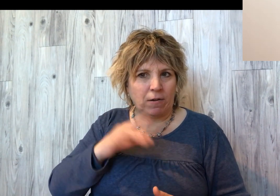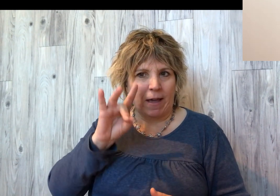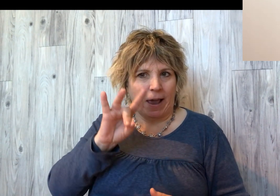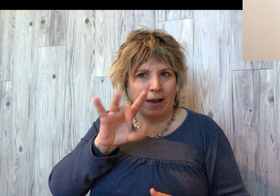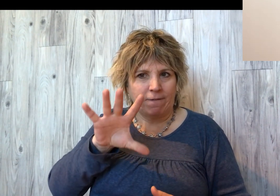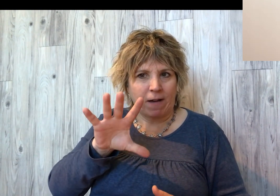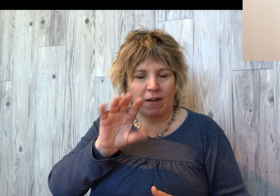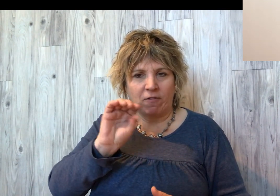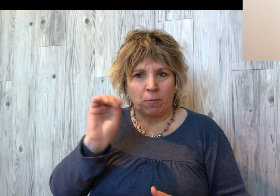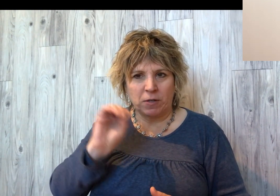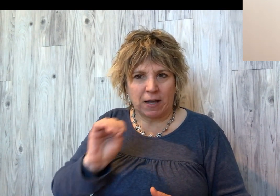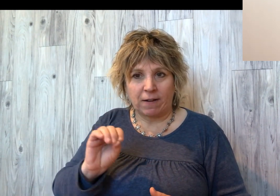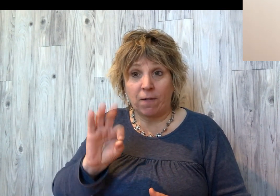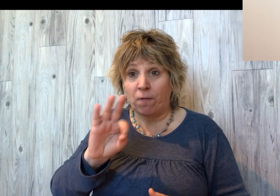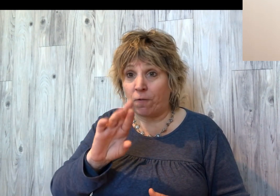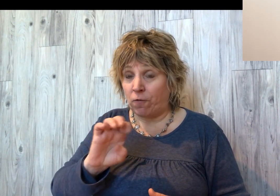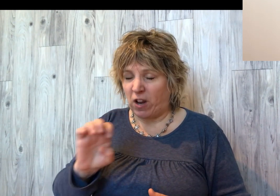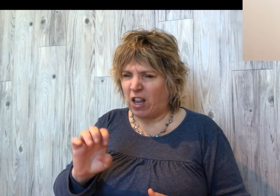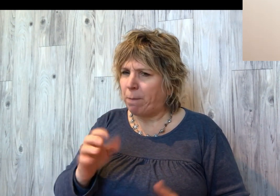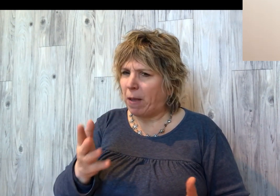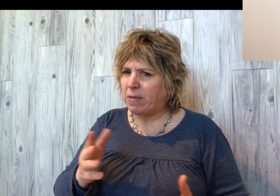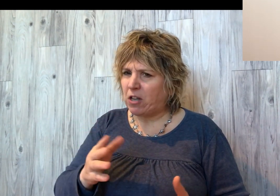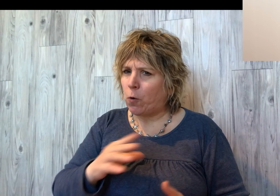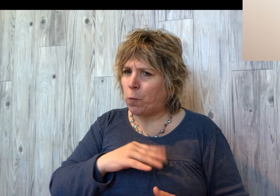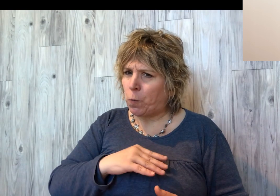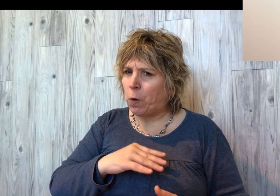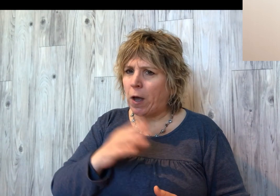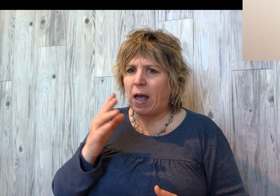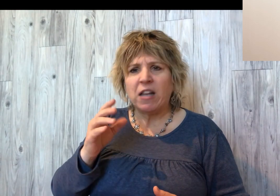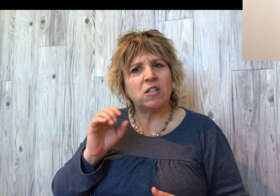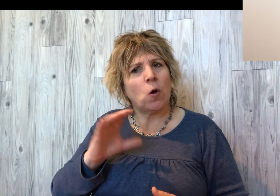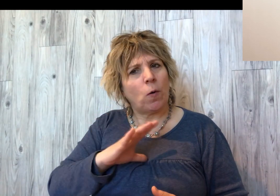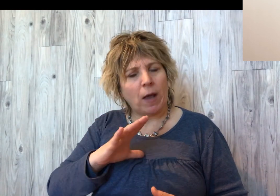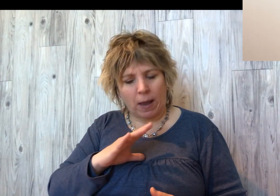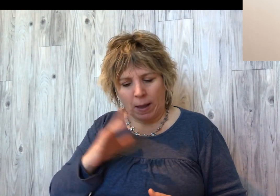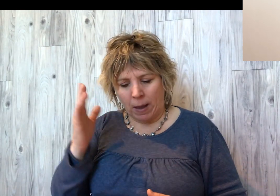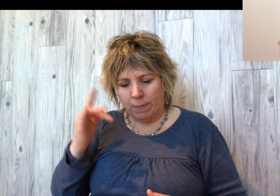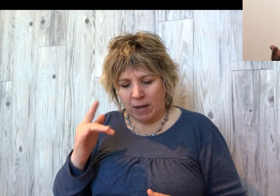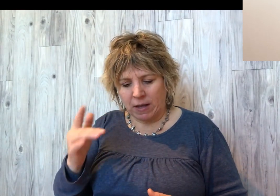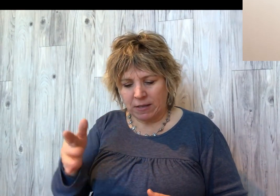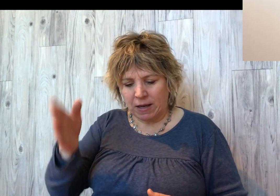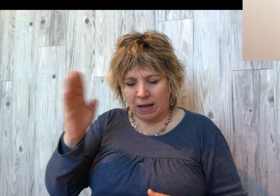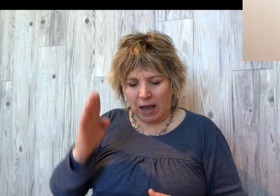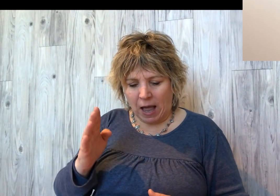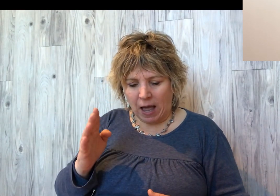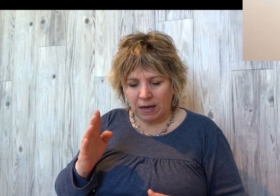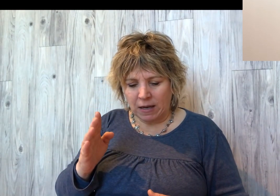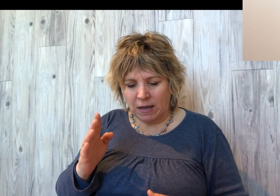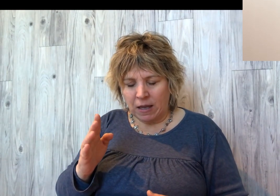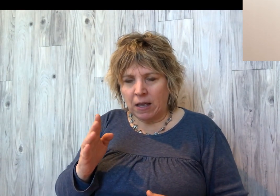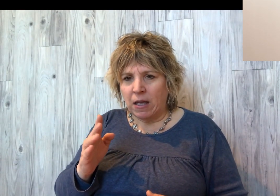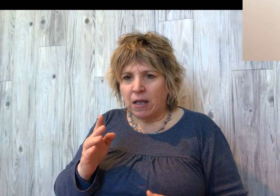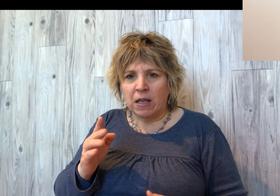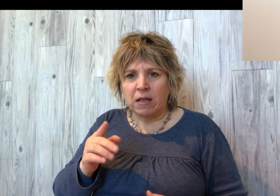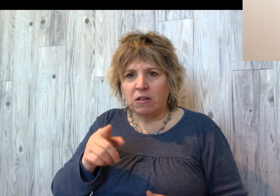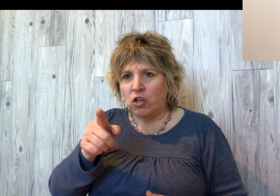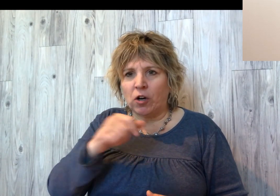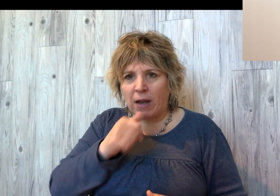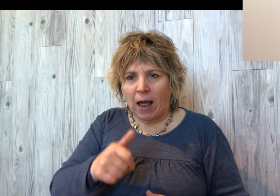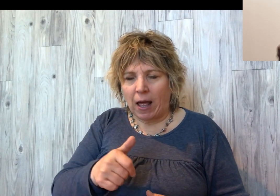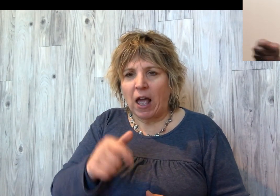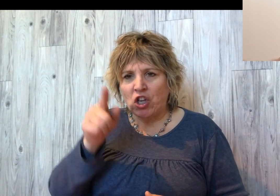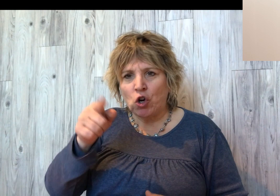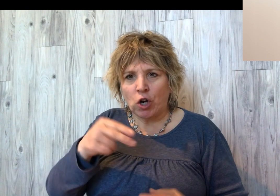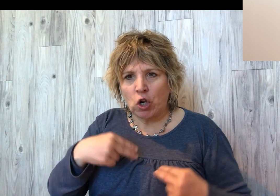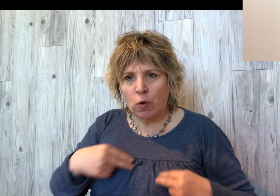still may hurt. And it's okay. You know why? Because you're human. You're not God. You're human. And it hurts.